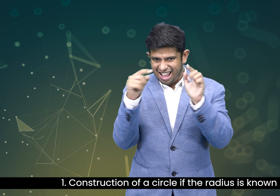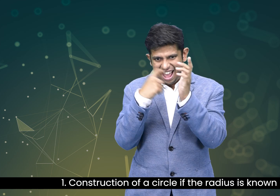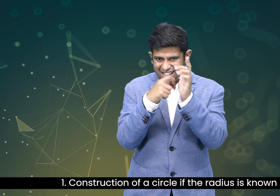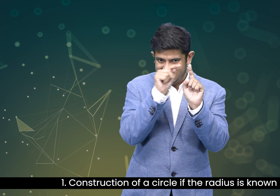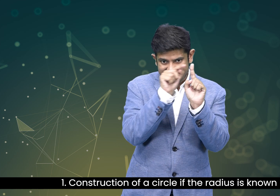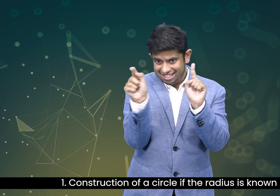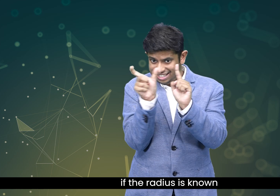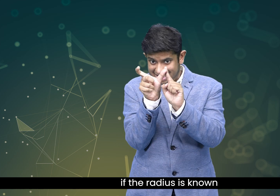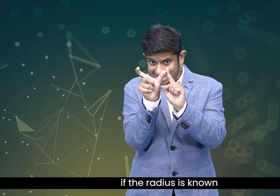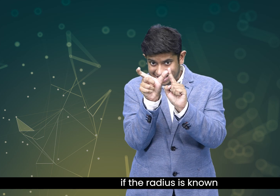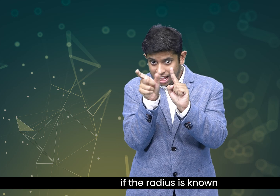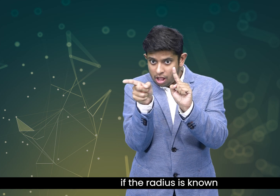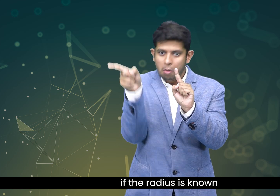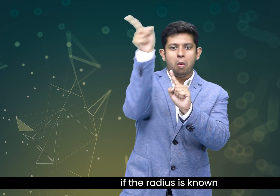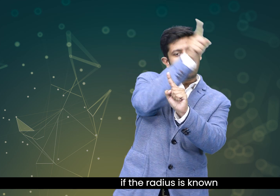construction of a circle if the radius is known.